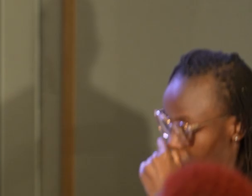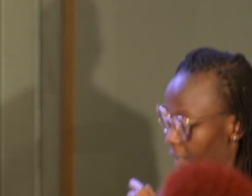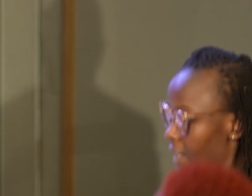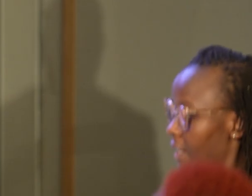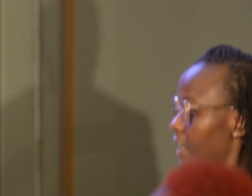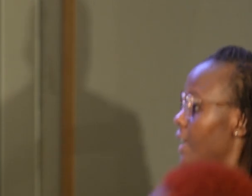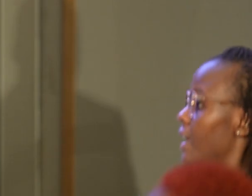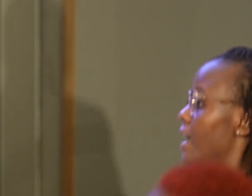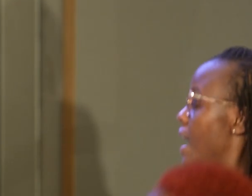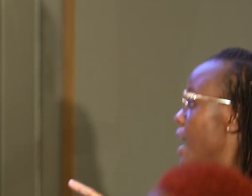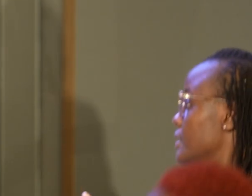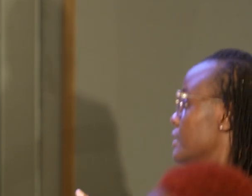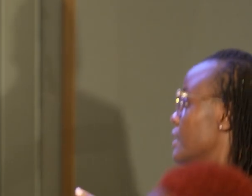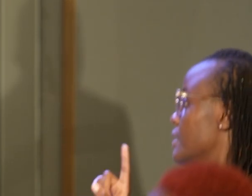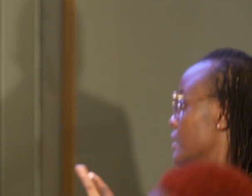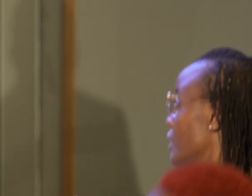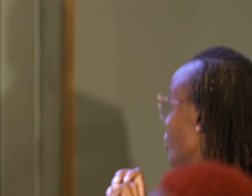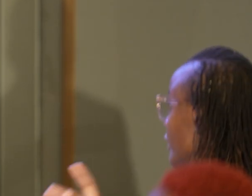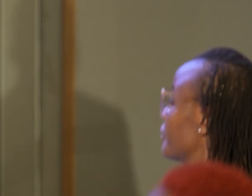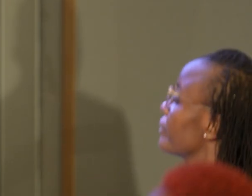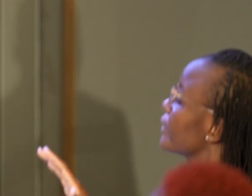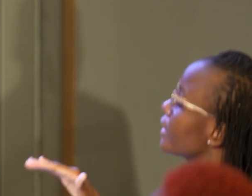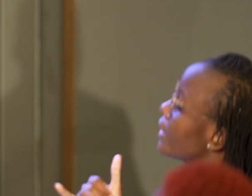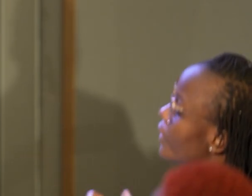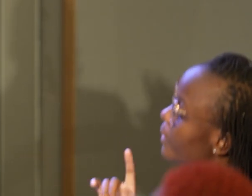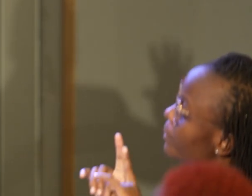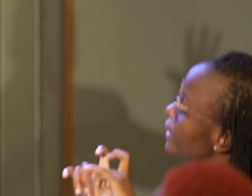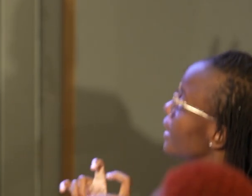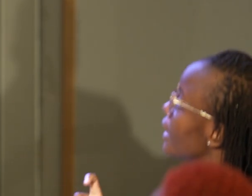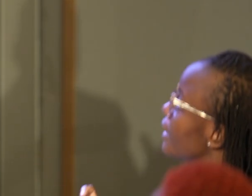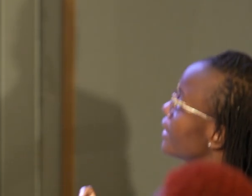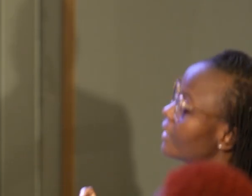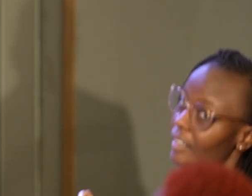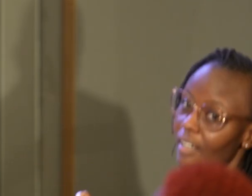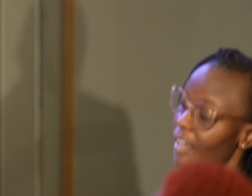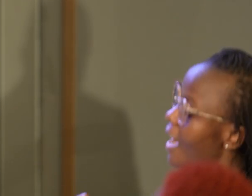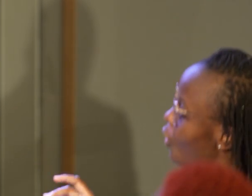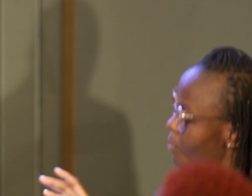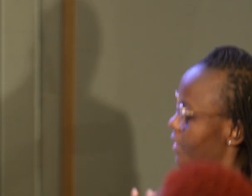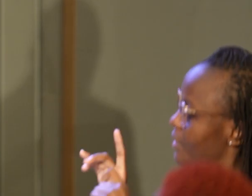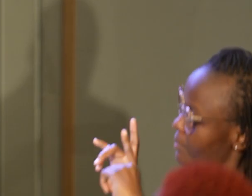the standards. Now, this is the picture. This is the complete picture.